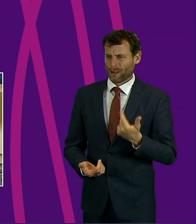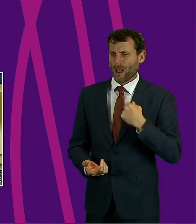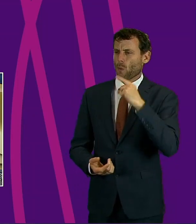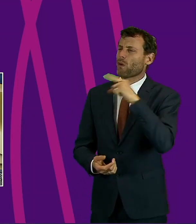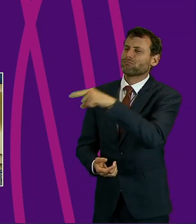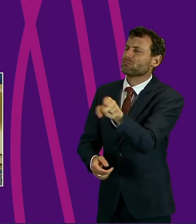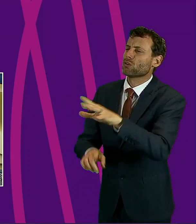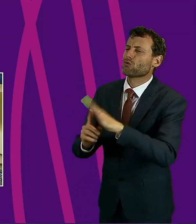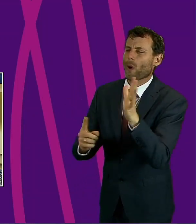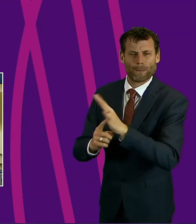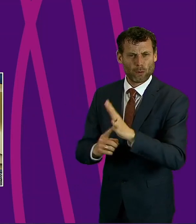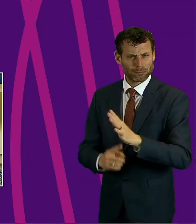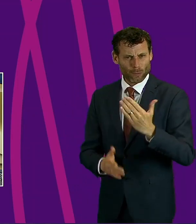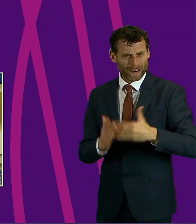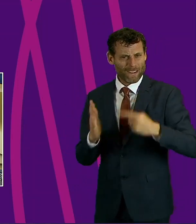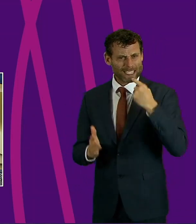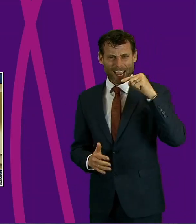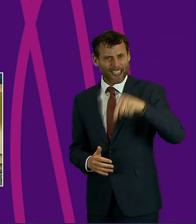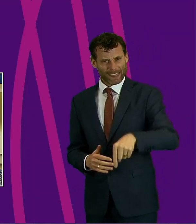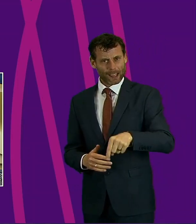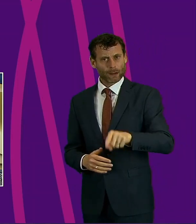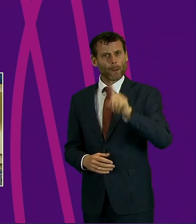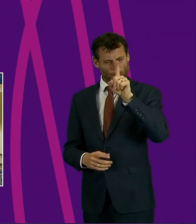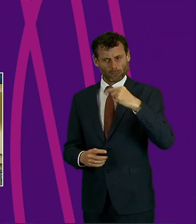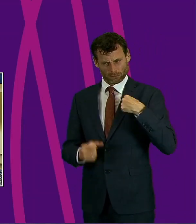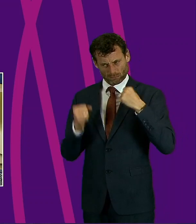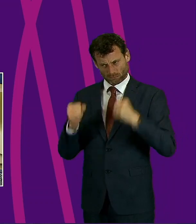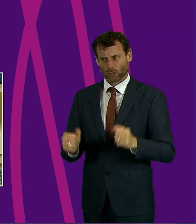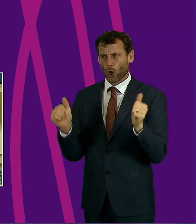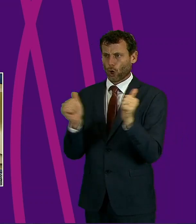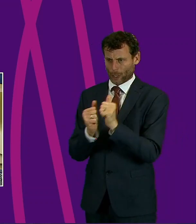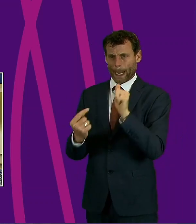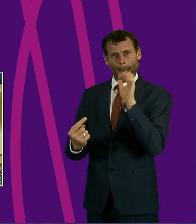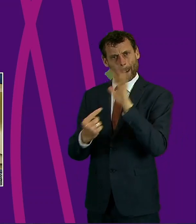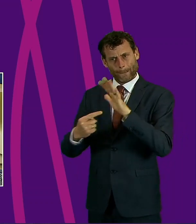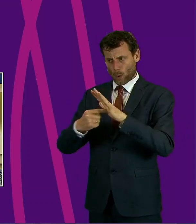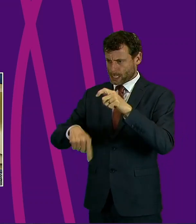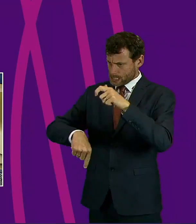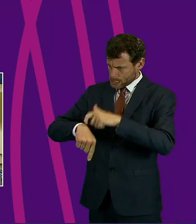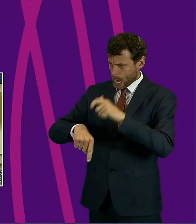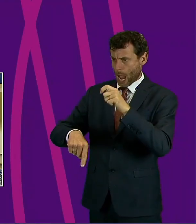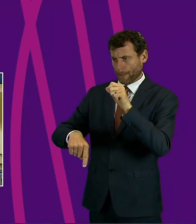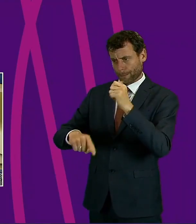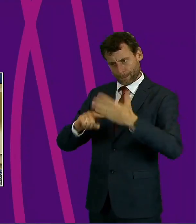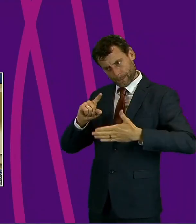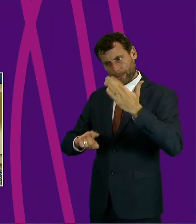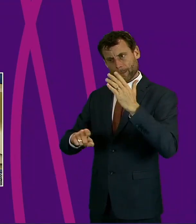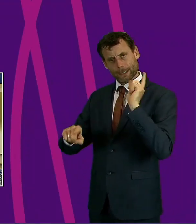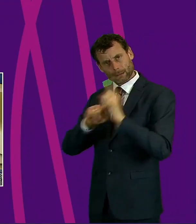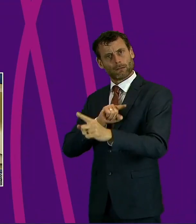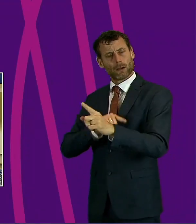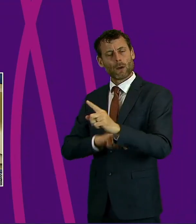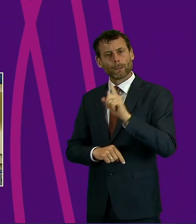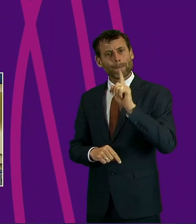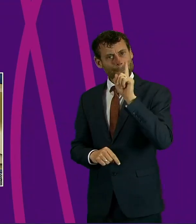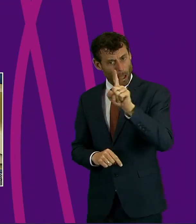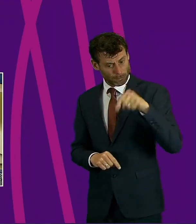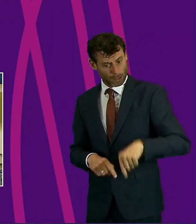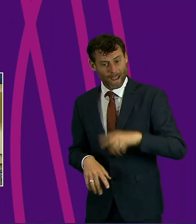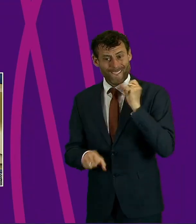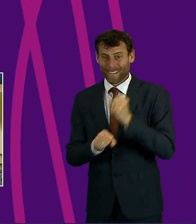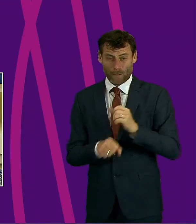important, and we will try to make sure that those answers are given timeously. I simply make the point, everybody across government is